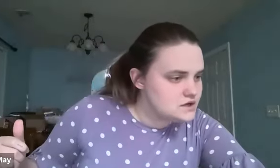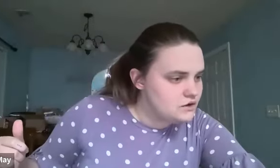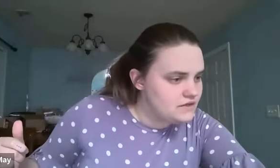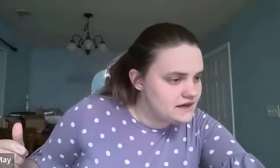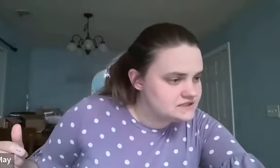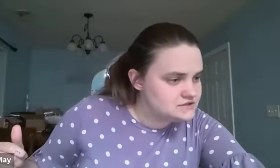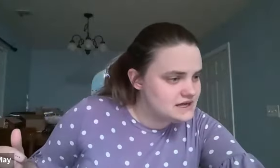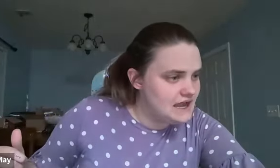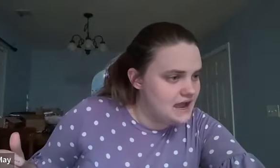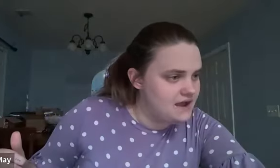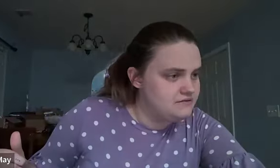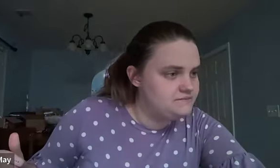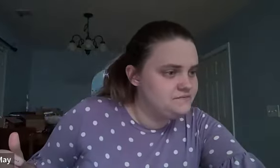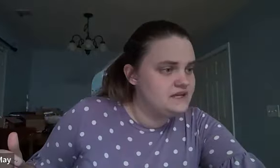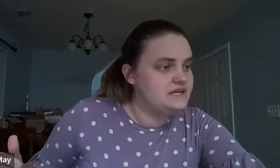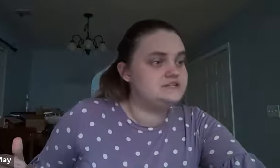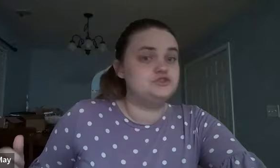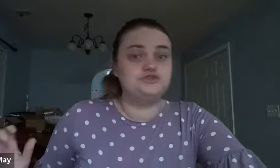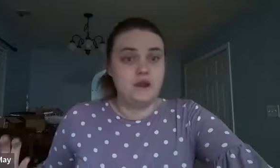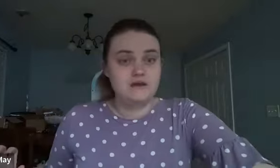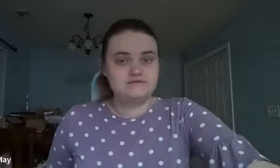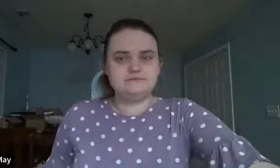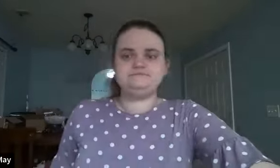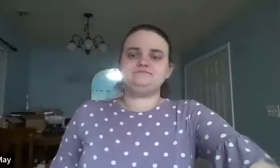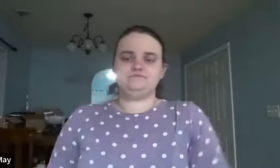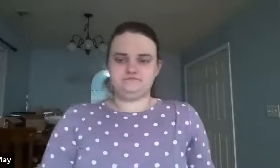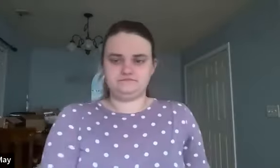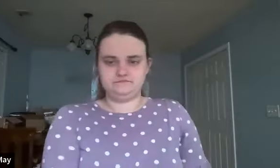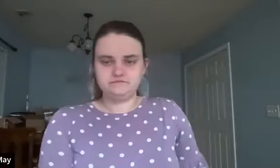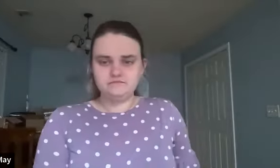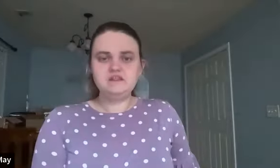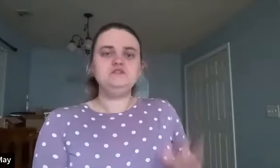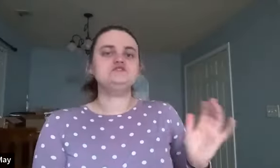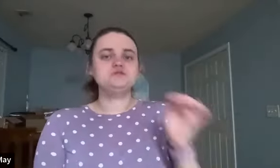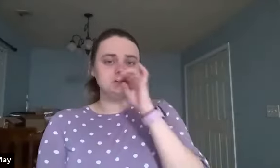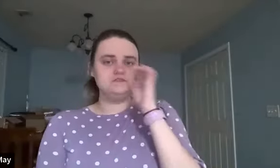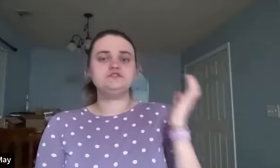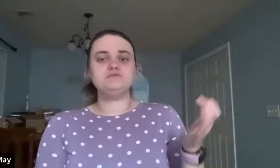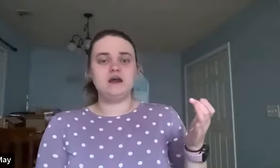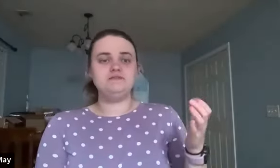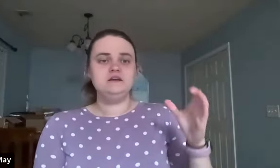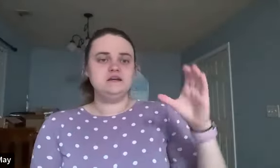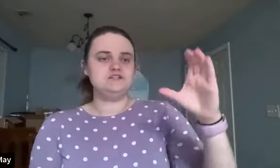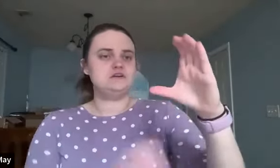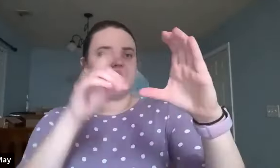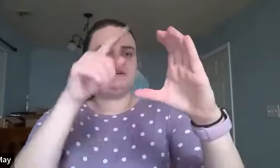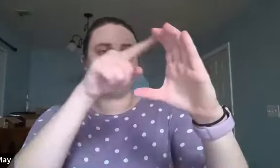So the next one I have is giraffe. So what you're going to do for giraffe is you're going to have, again, this